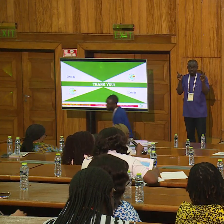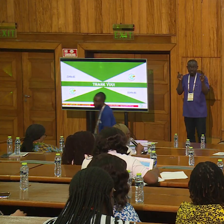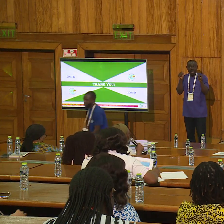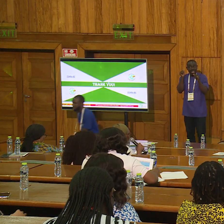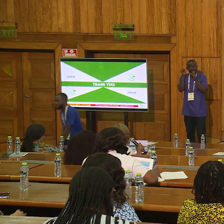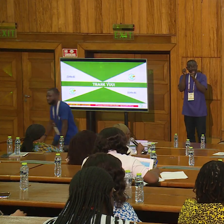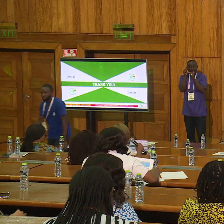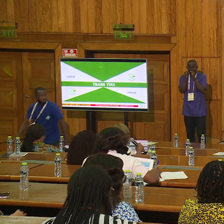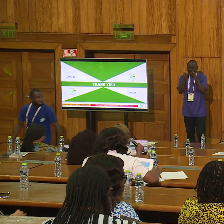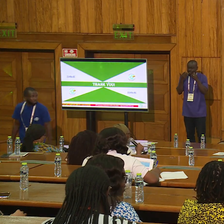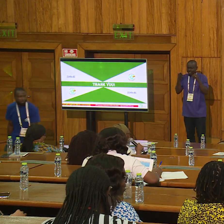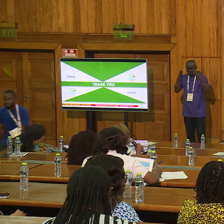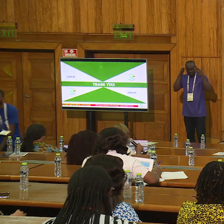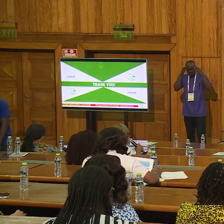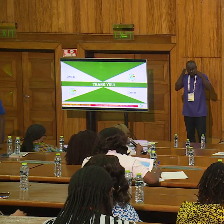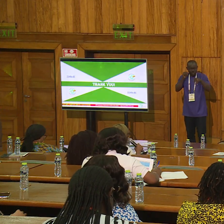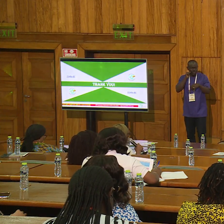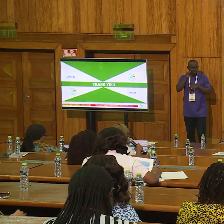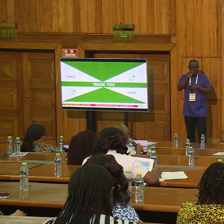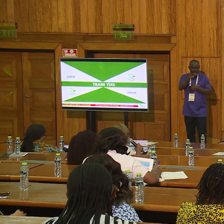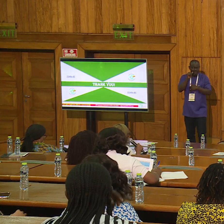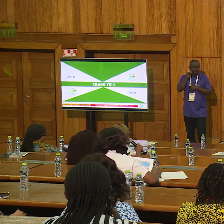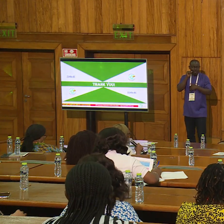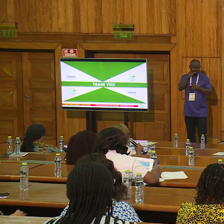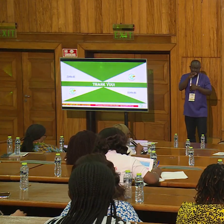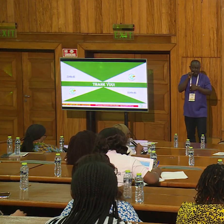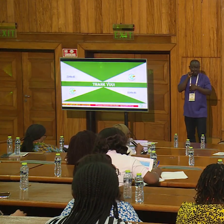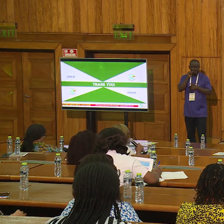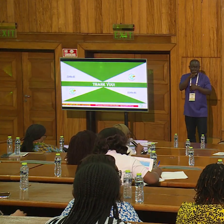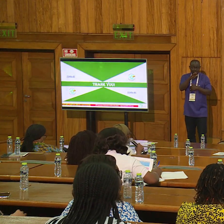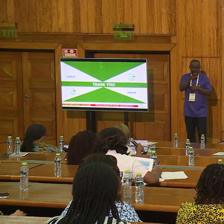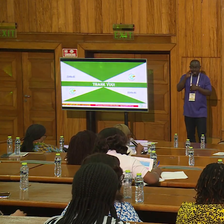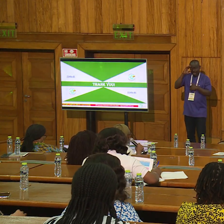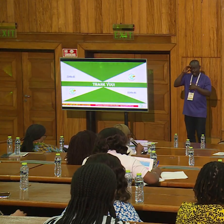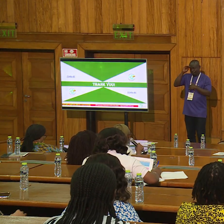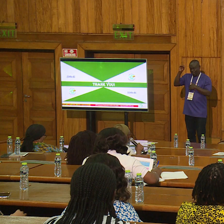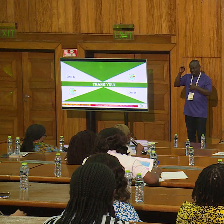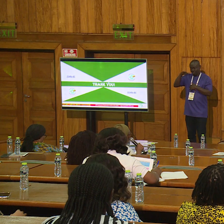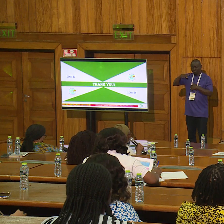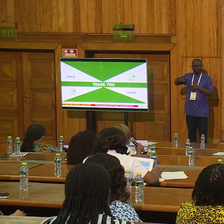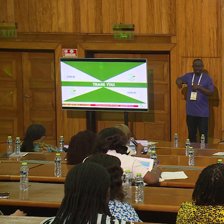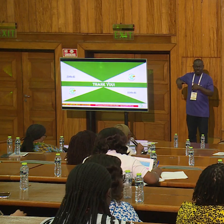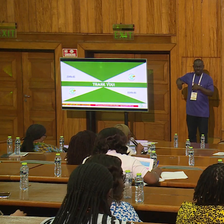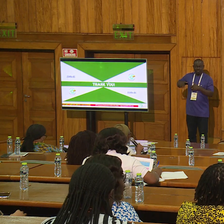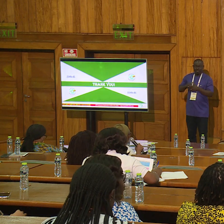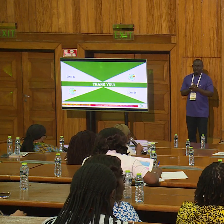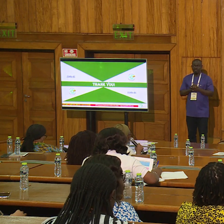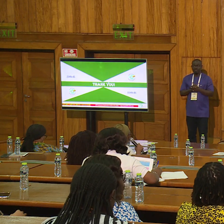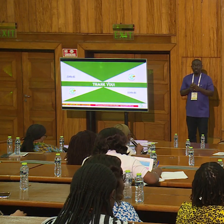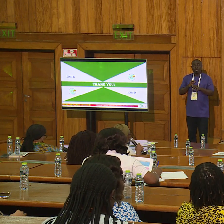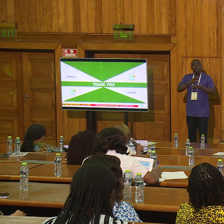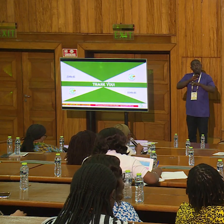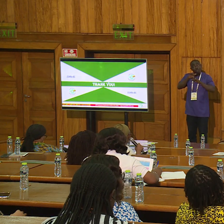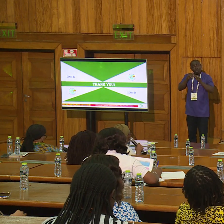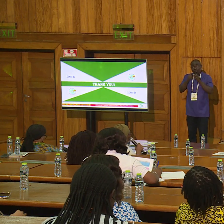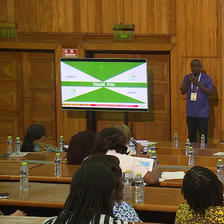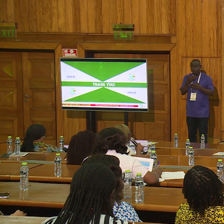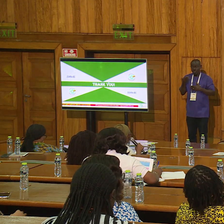be women, and men were being left out. in almost everything.